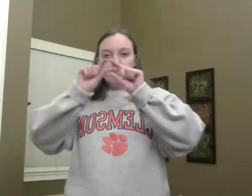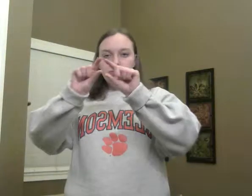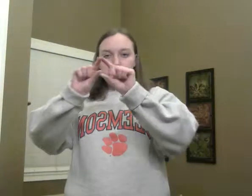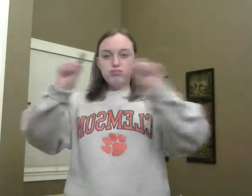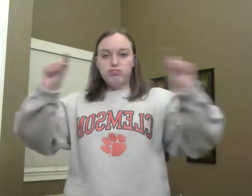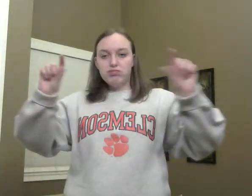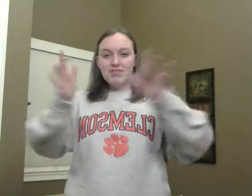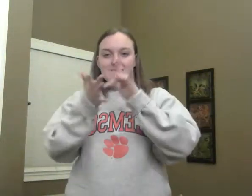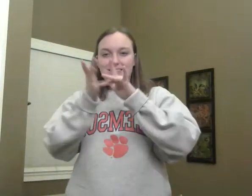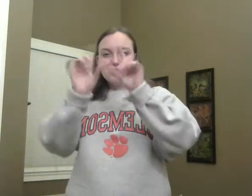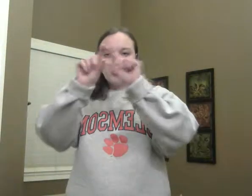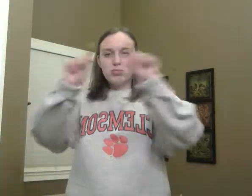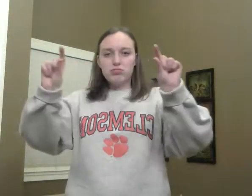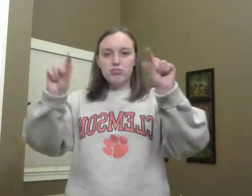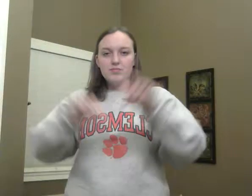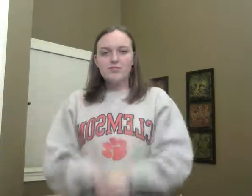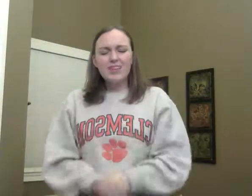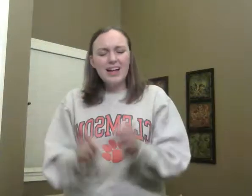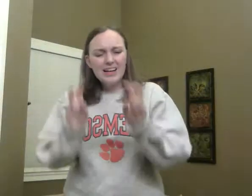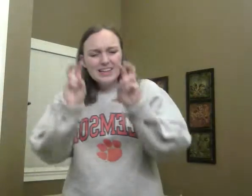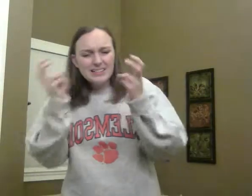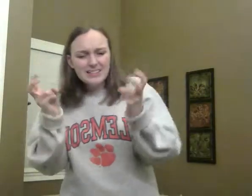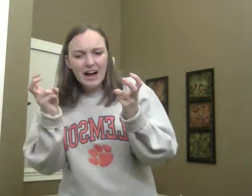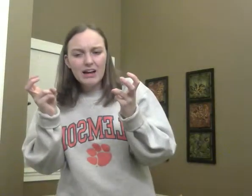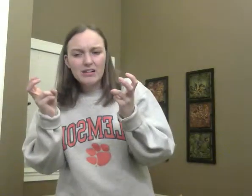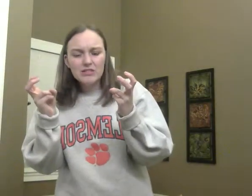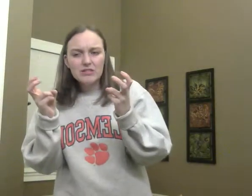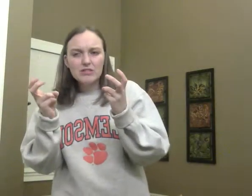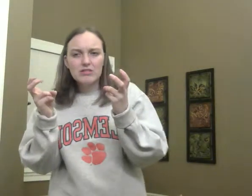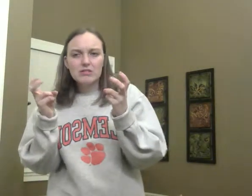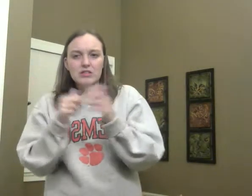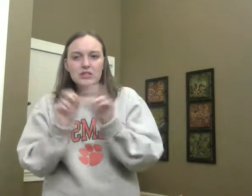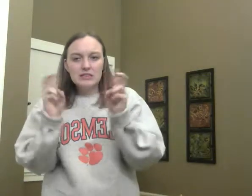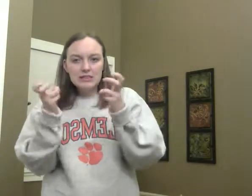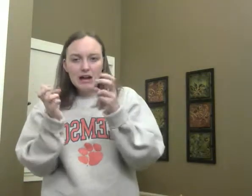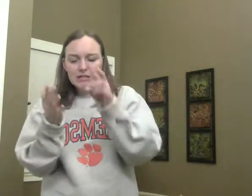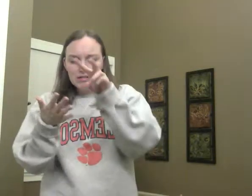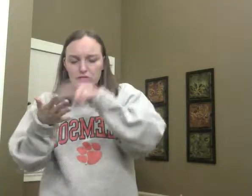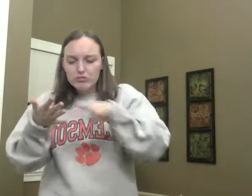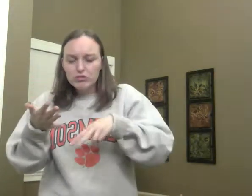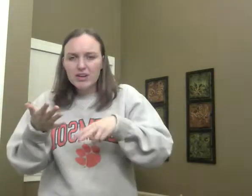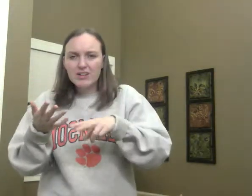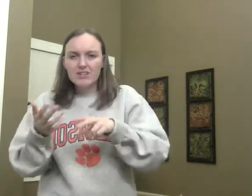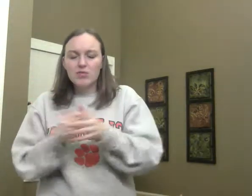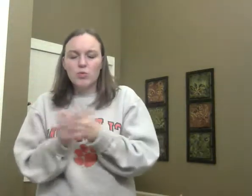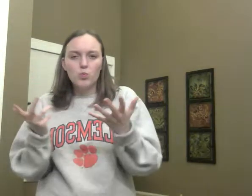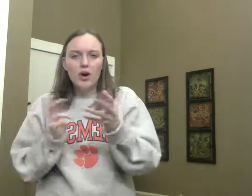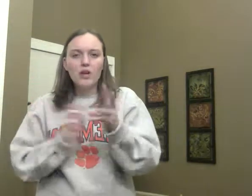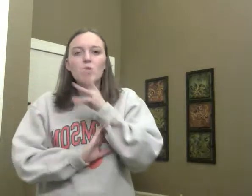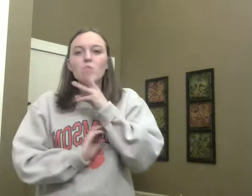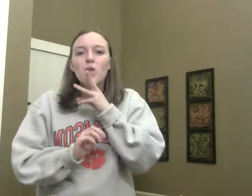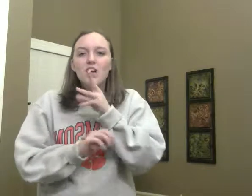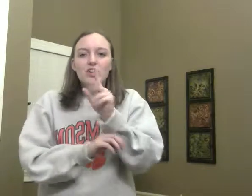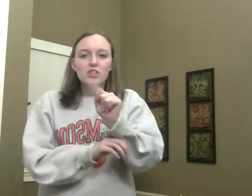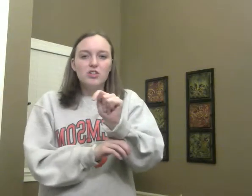since the title of the article is Water Striders, would you find a water strider on